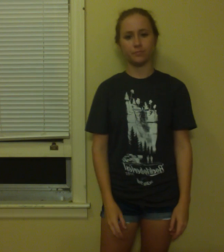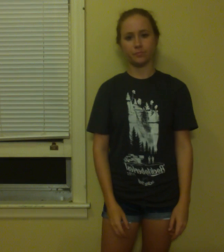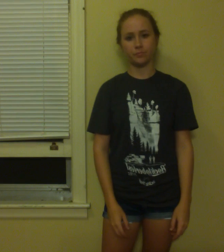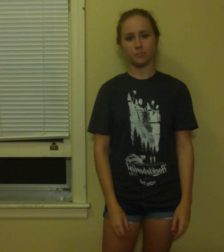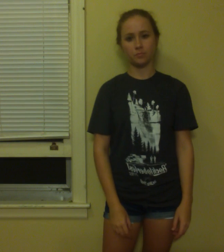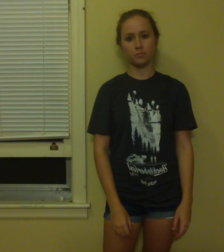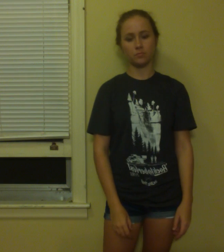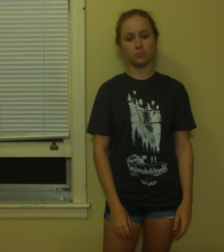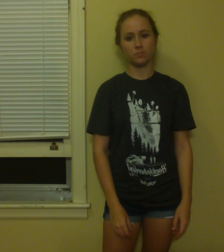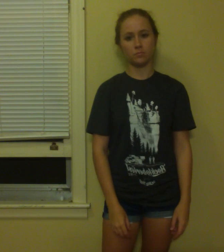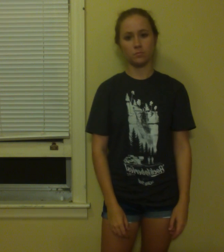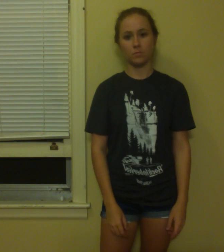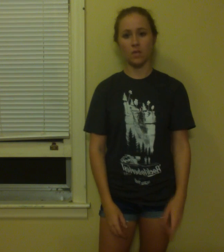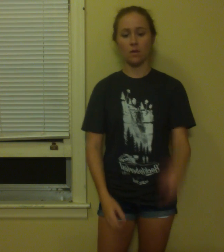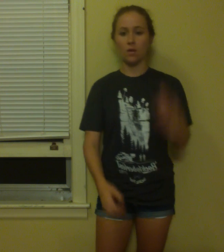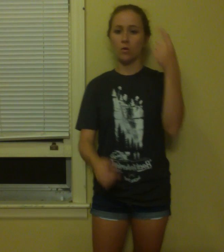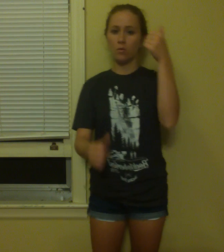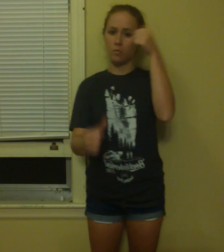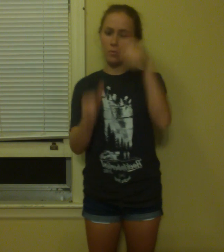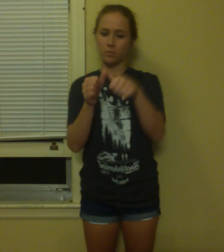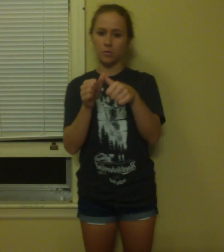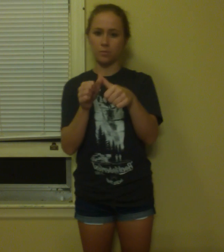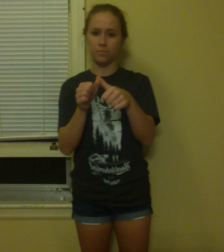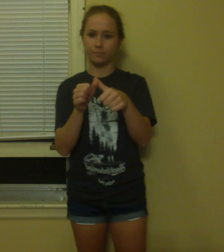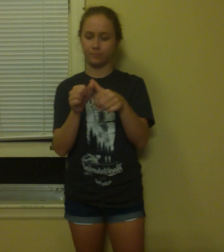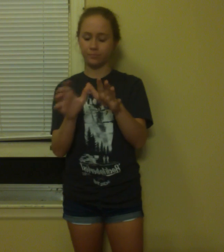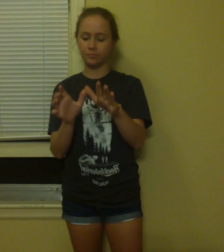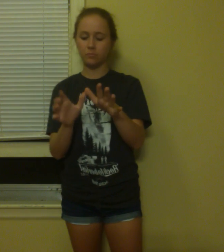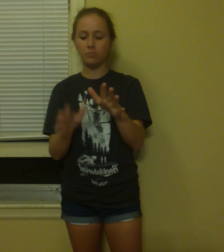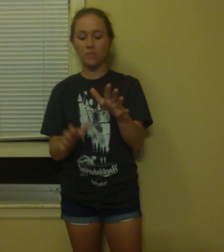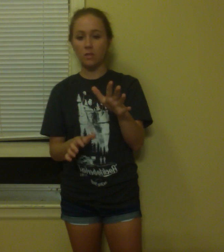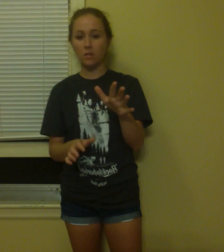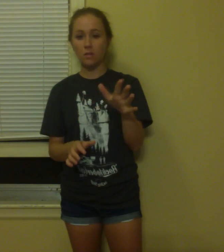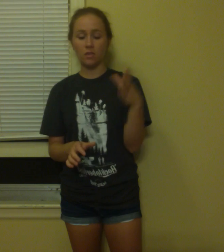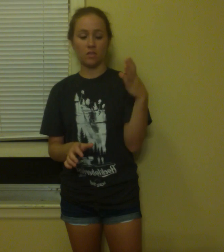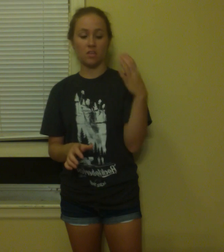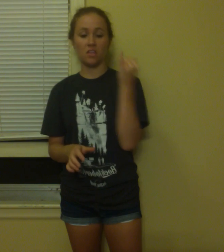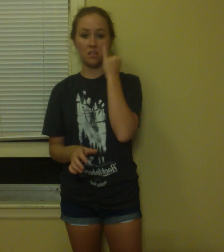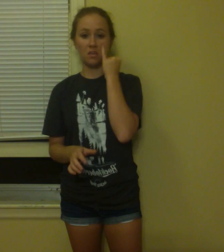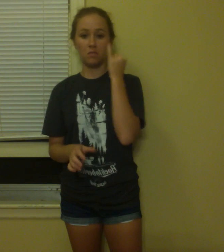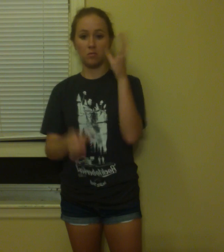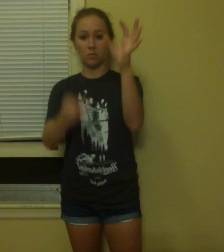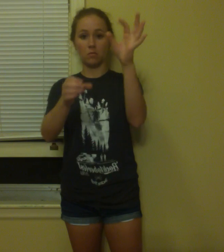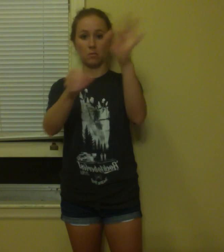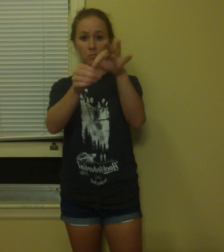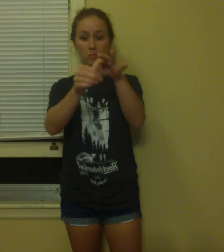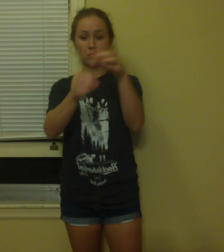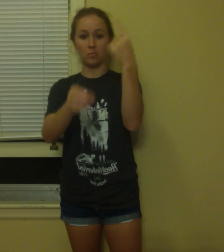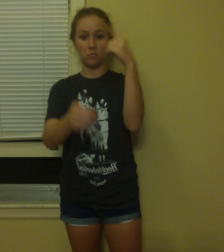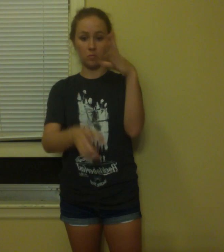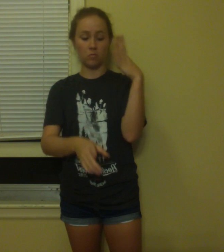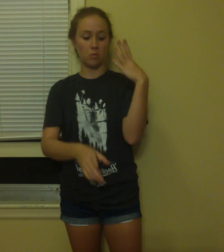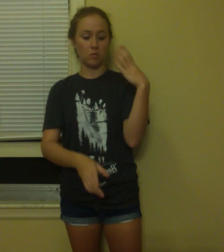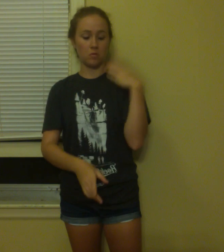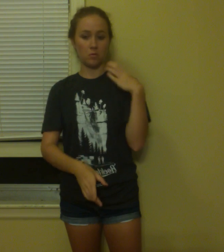Court. Remember, once you are on the Supreme Court, you are on it for life, right? Unless you do something horrible,